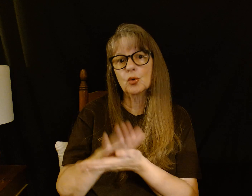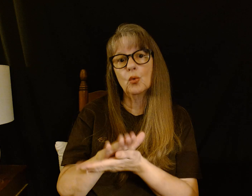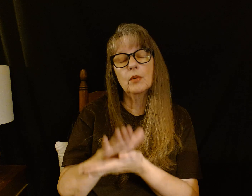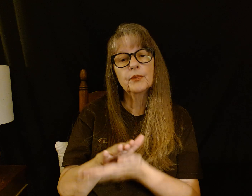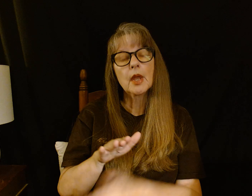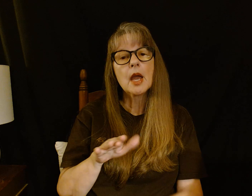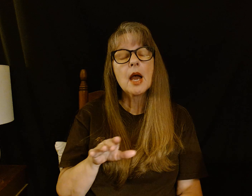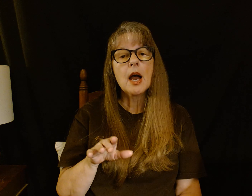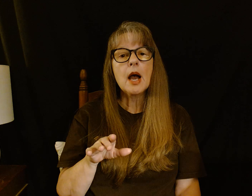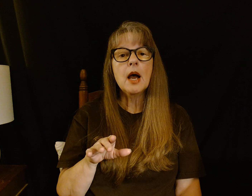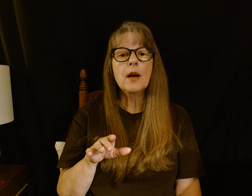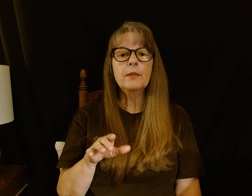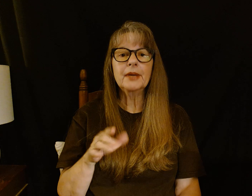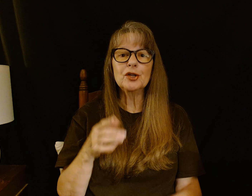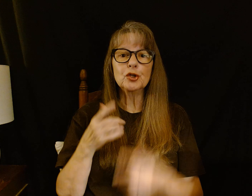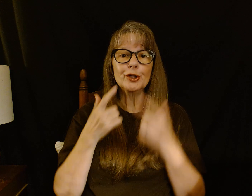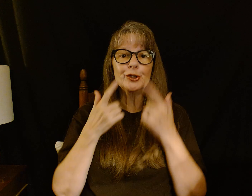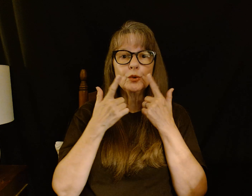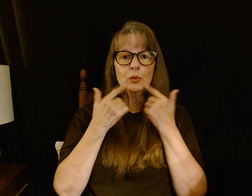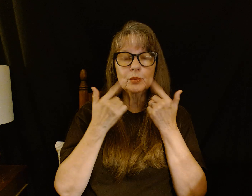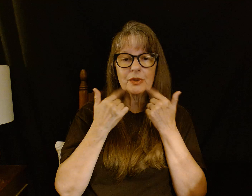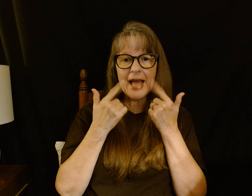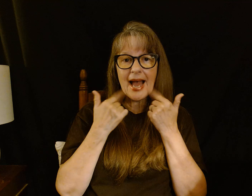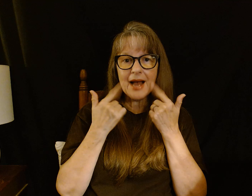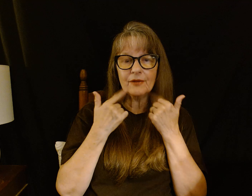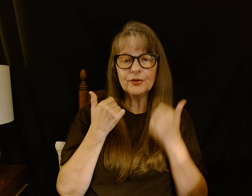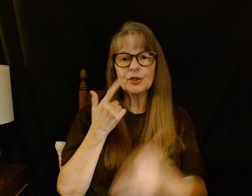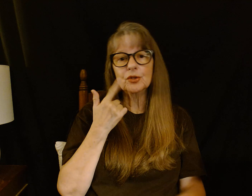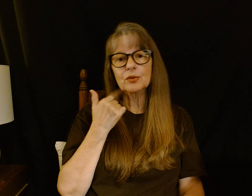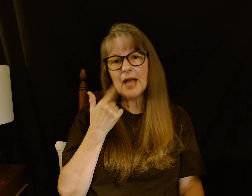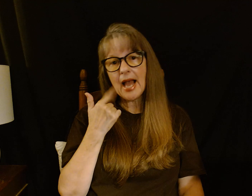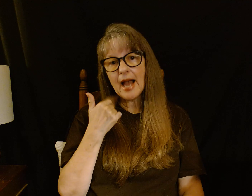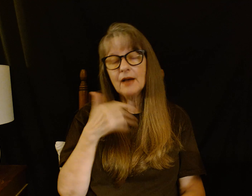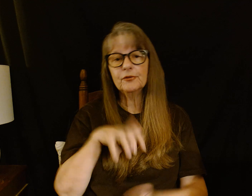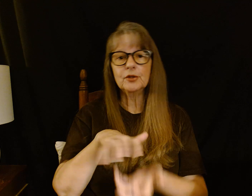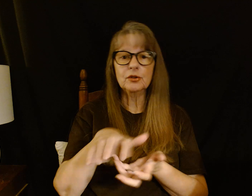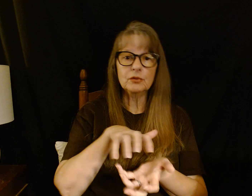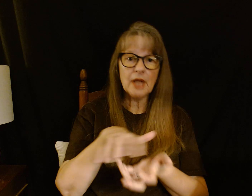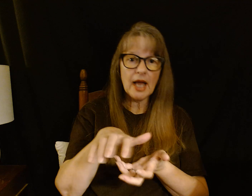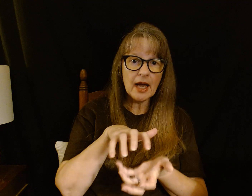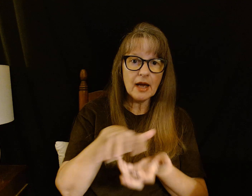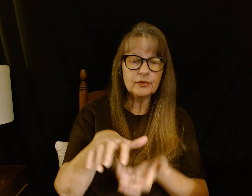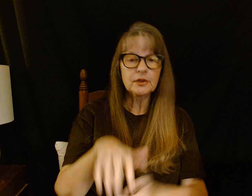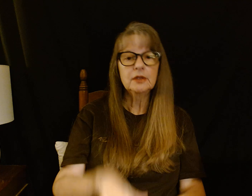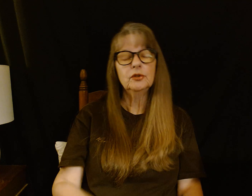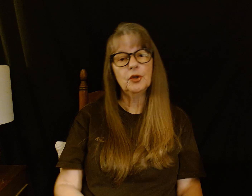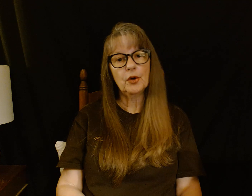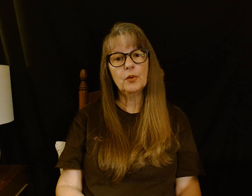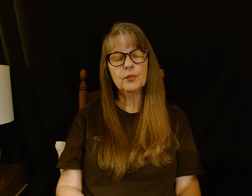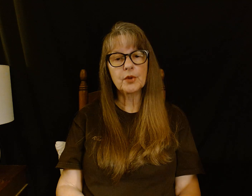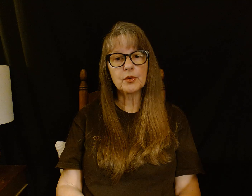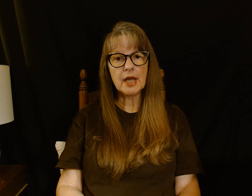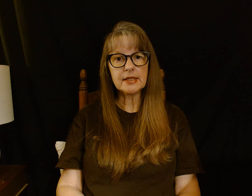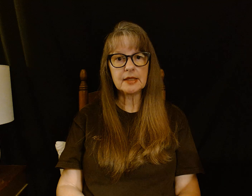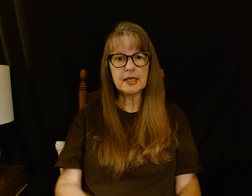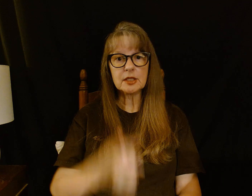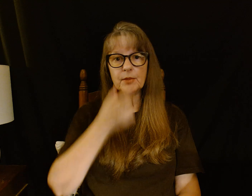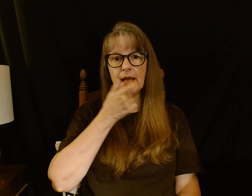school. Because you can do laugh, you can do laugh, you can do laugh, those kinds of things. But I had